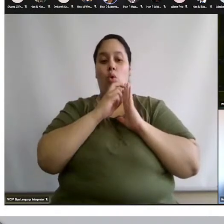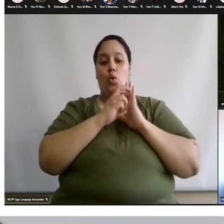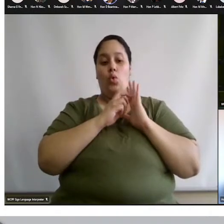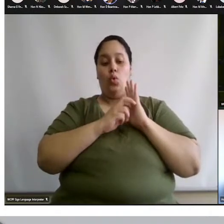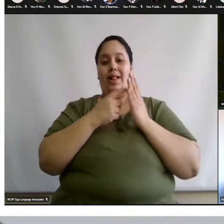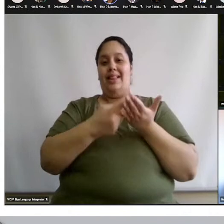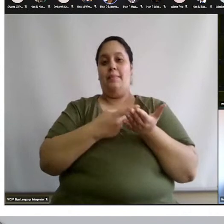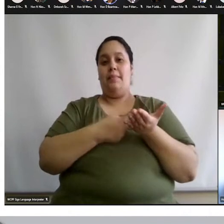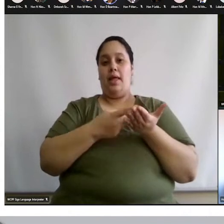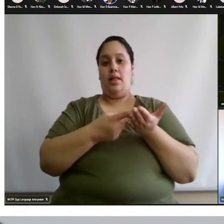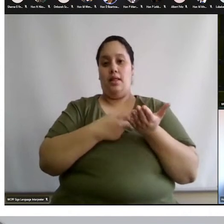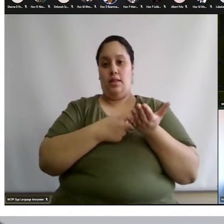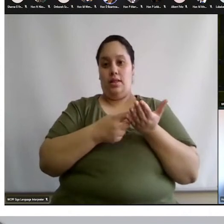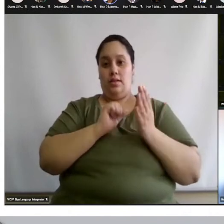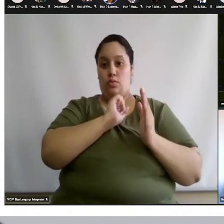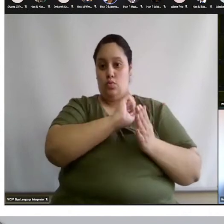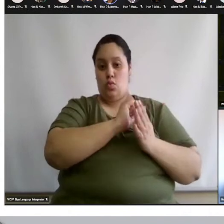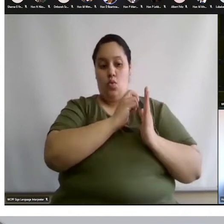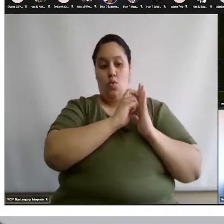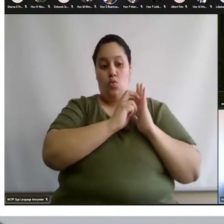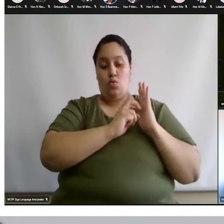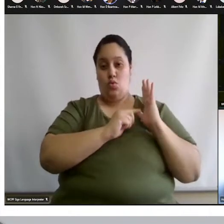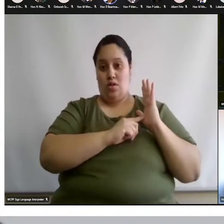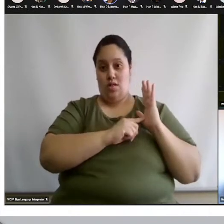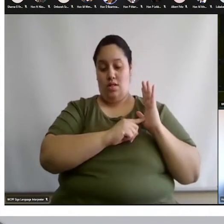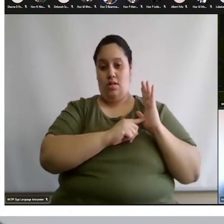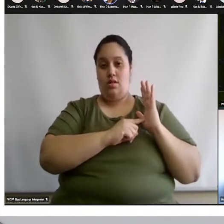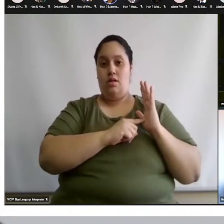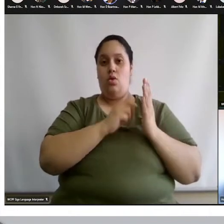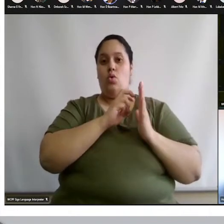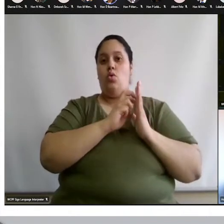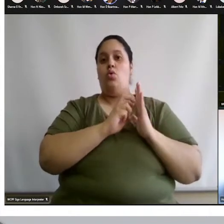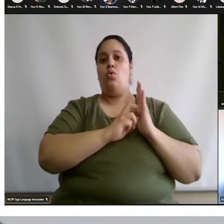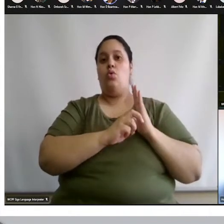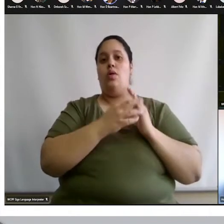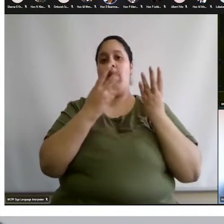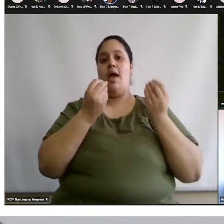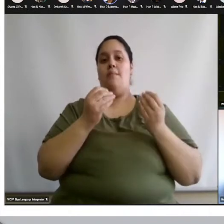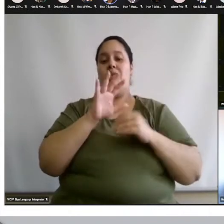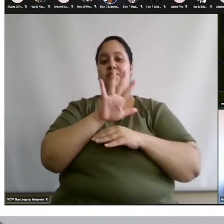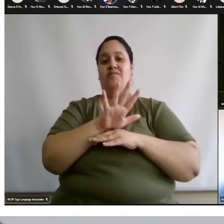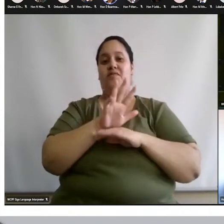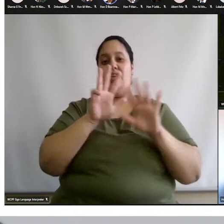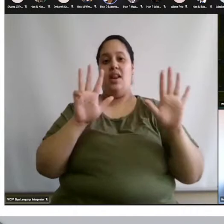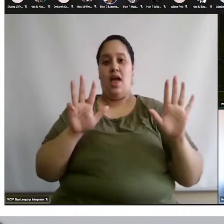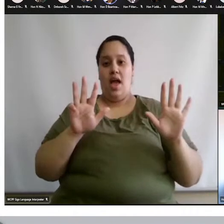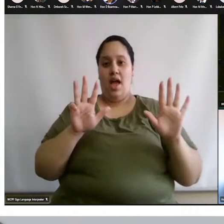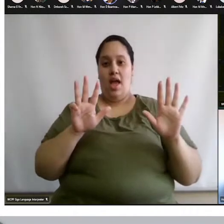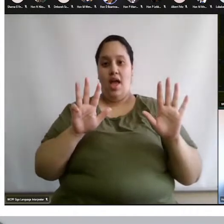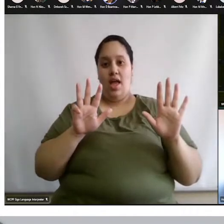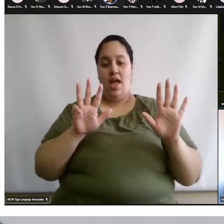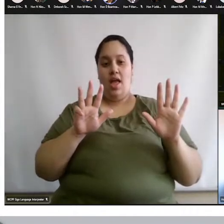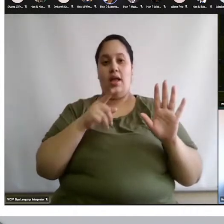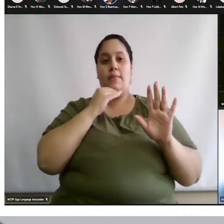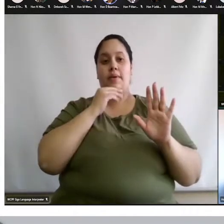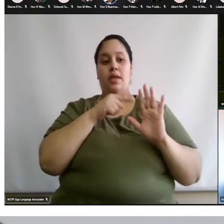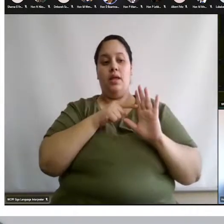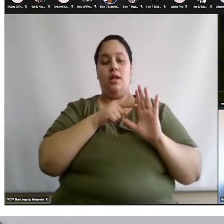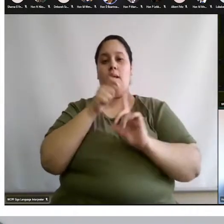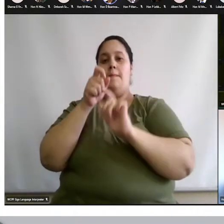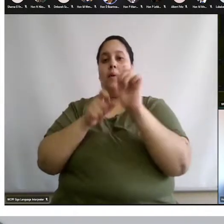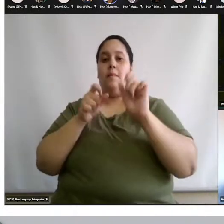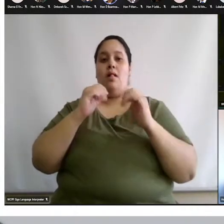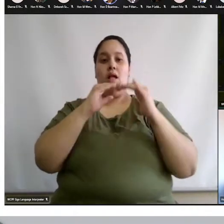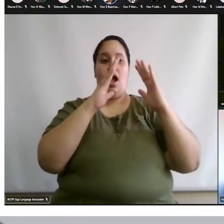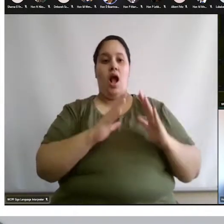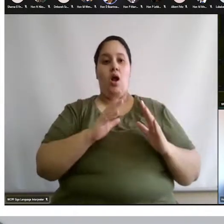debate, in terms of rules 59, reflection upon members of the House,